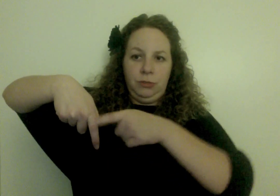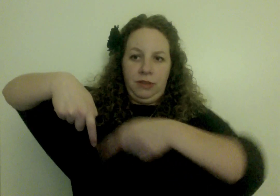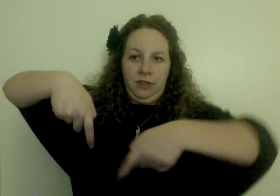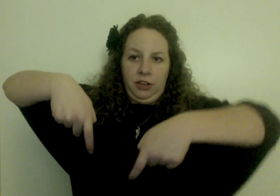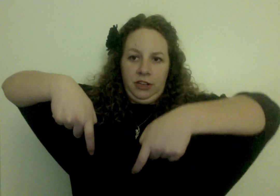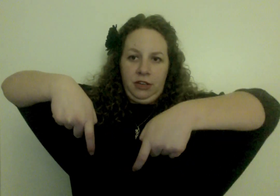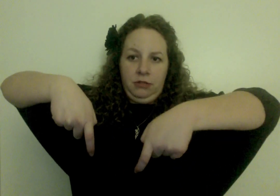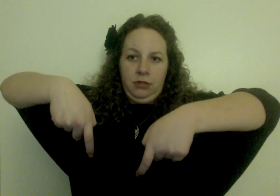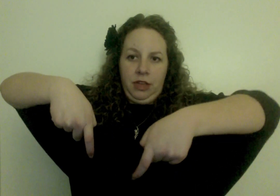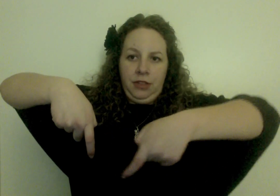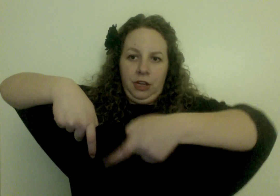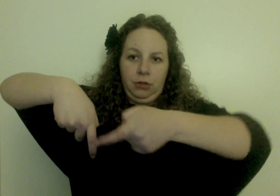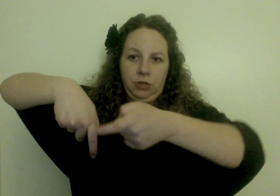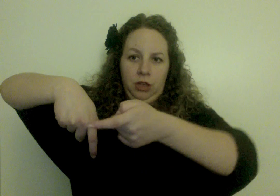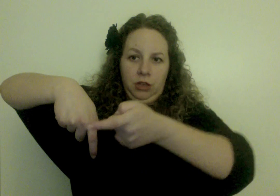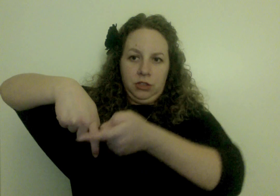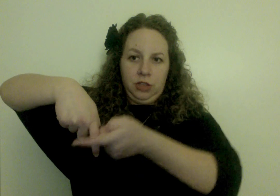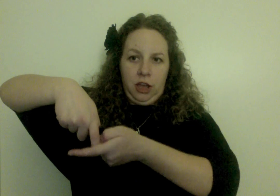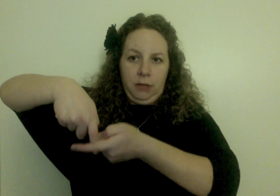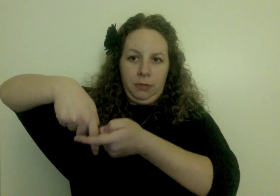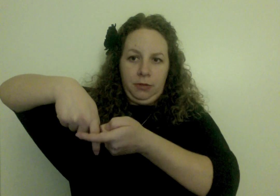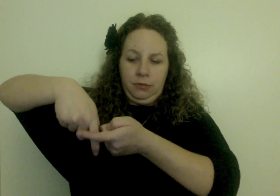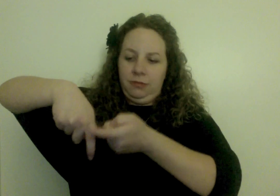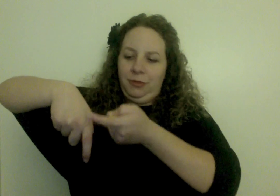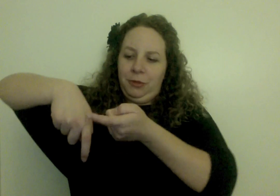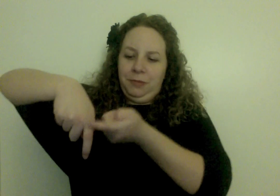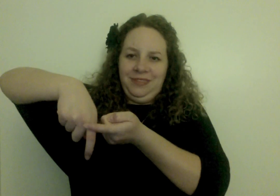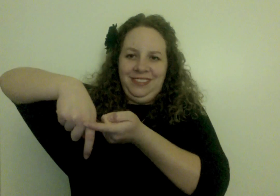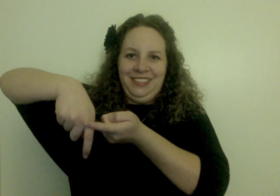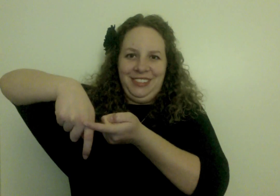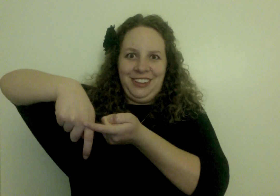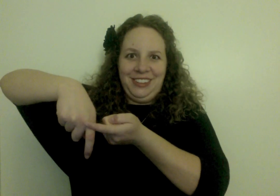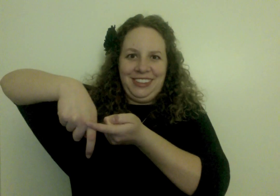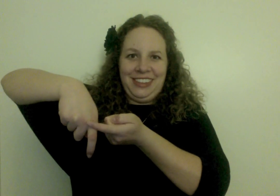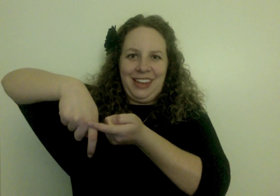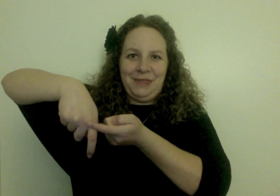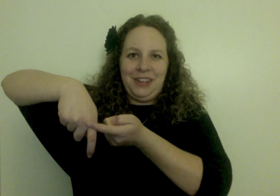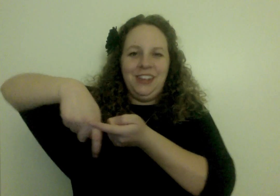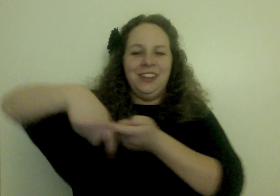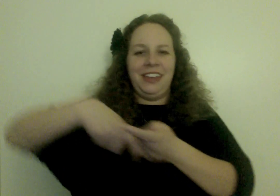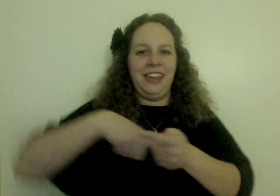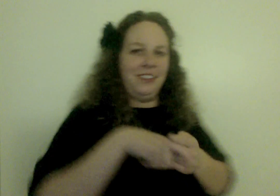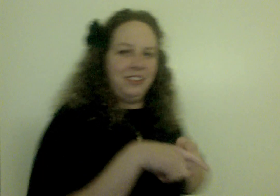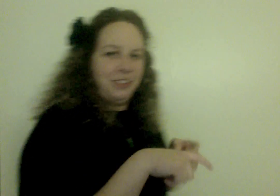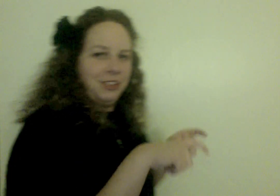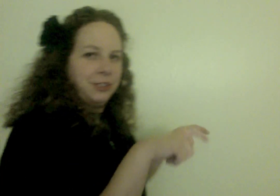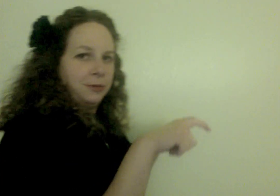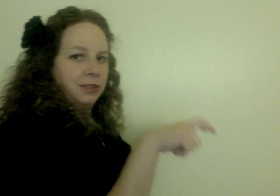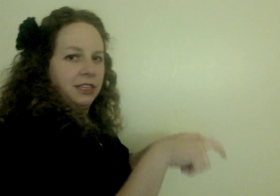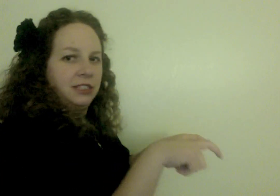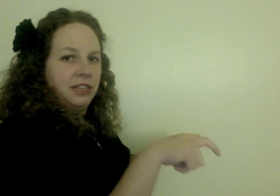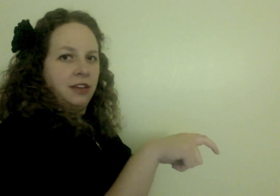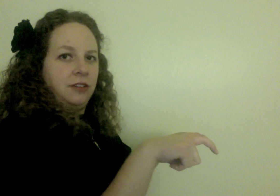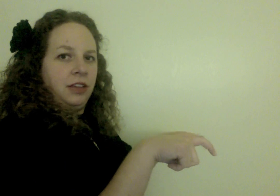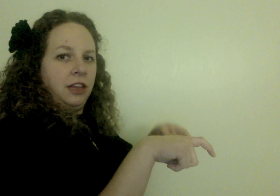feet are down and then it goes on top. Whoop, trying to look in the camera. Okay, so one leg down and goes